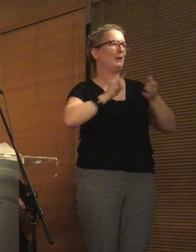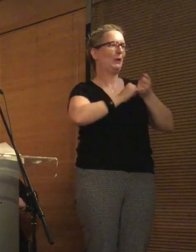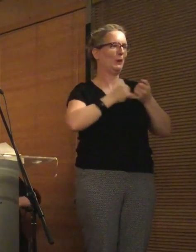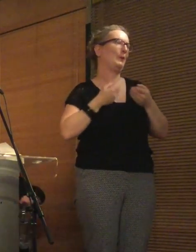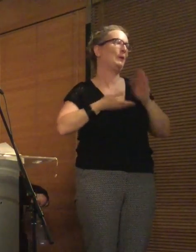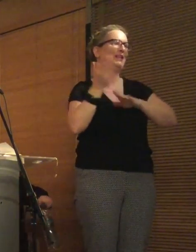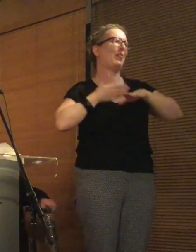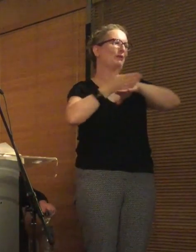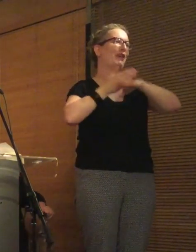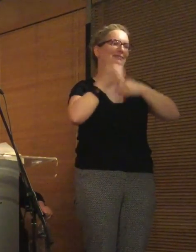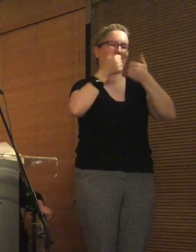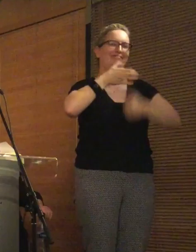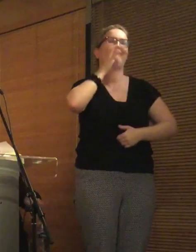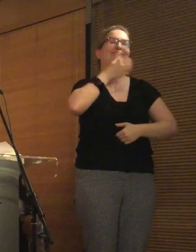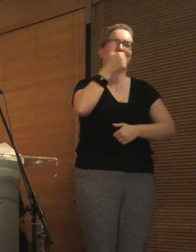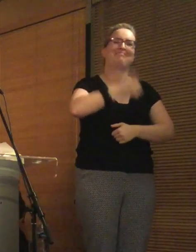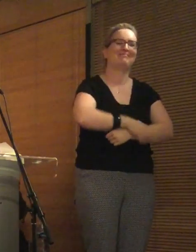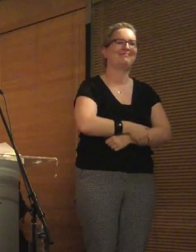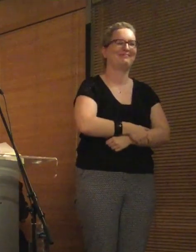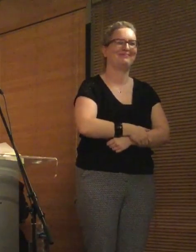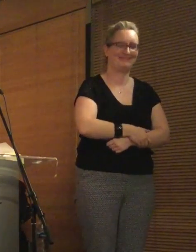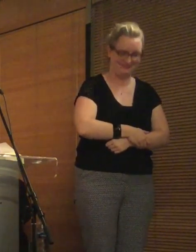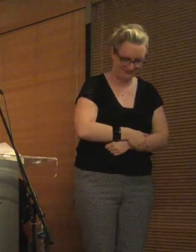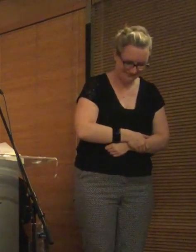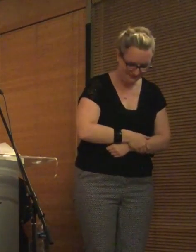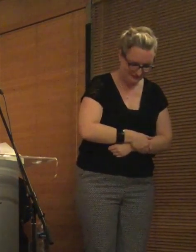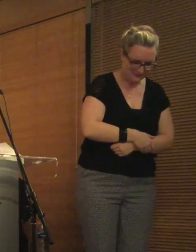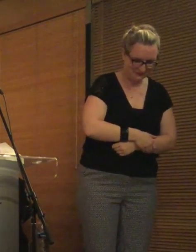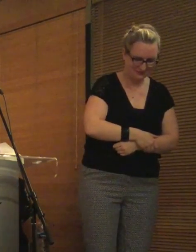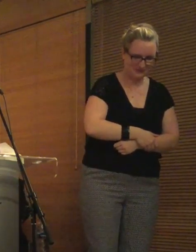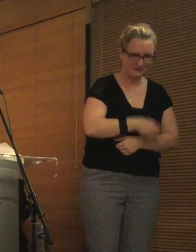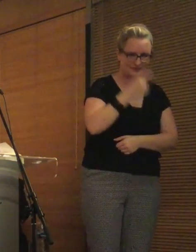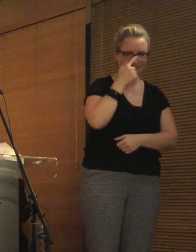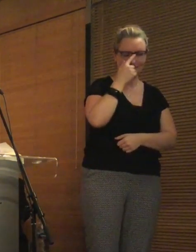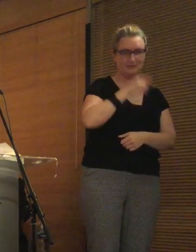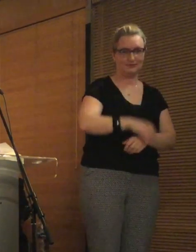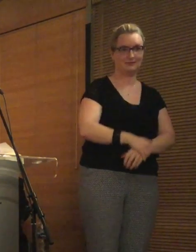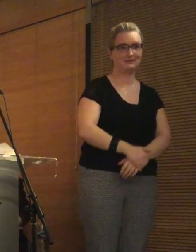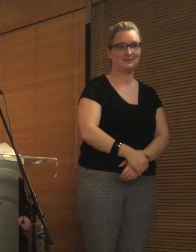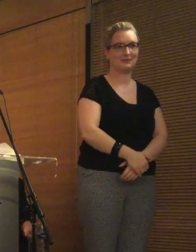Thank you.